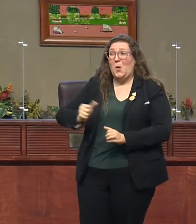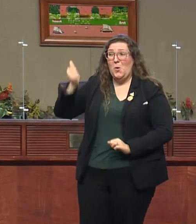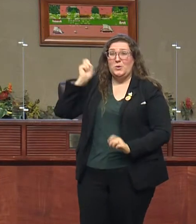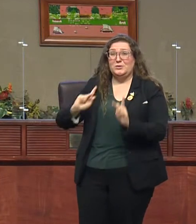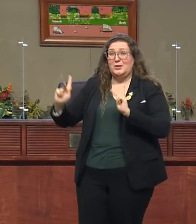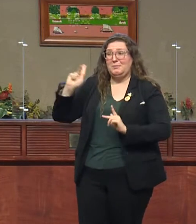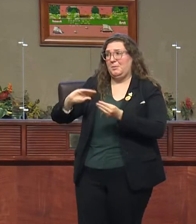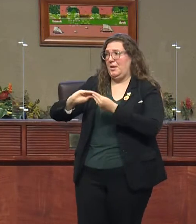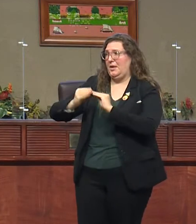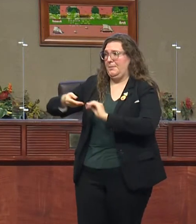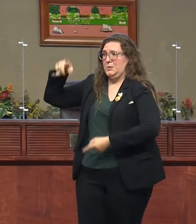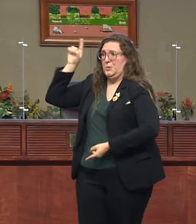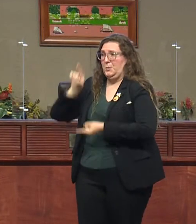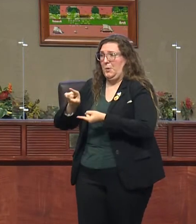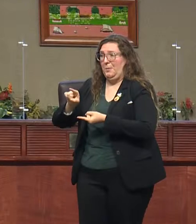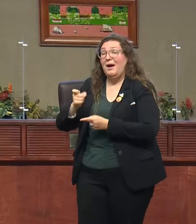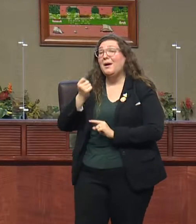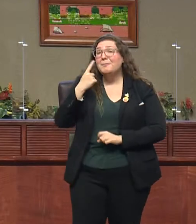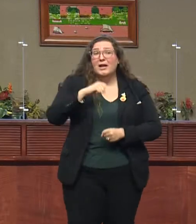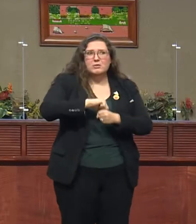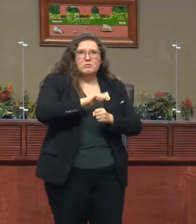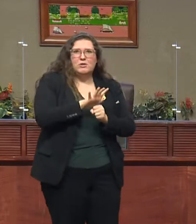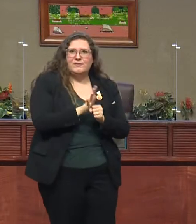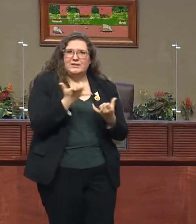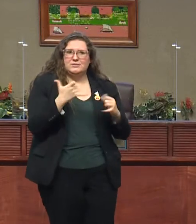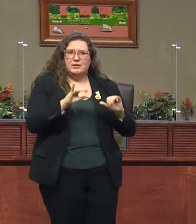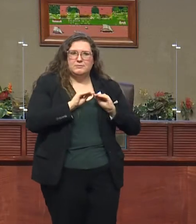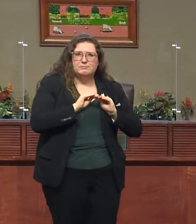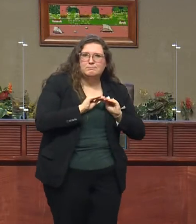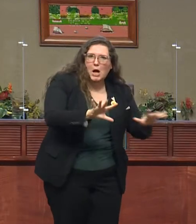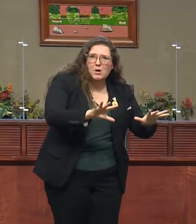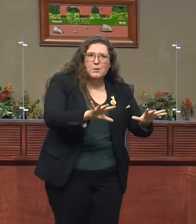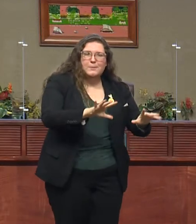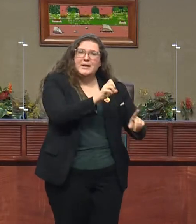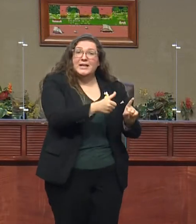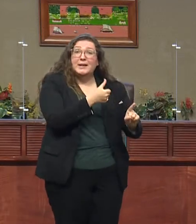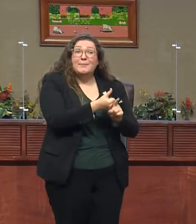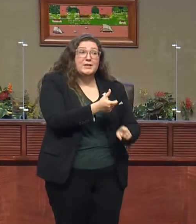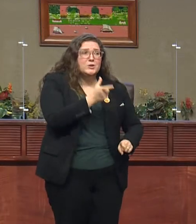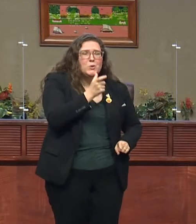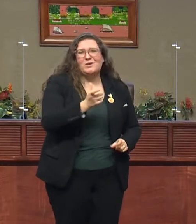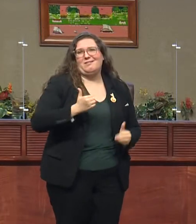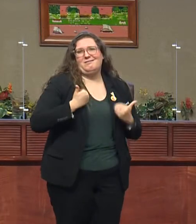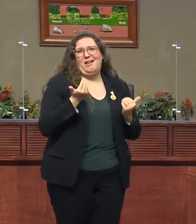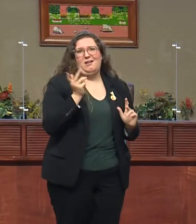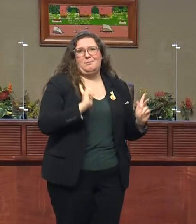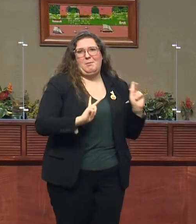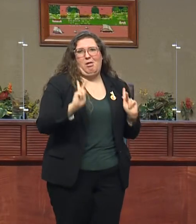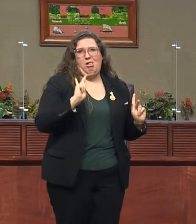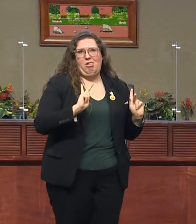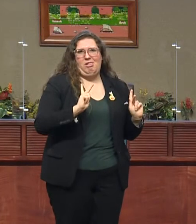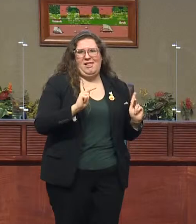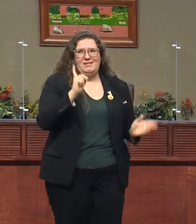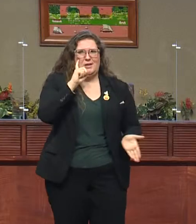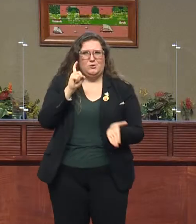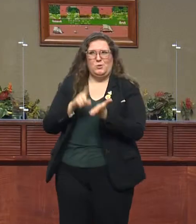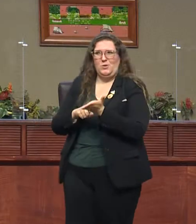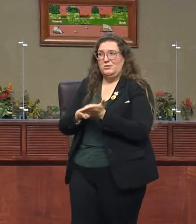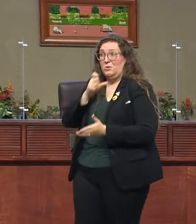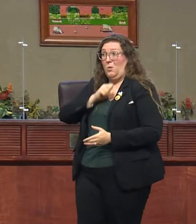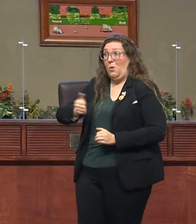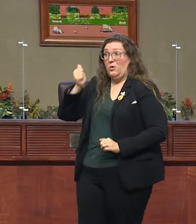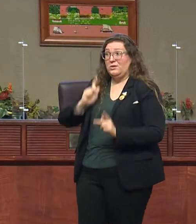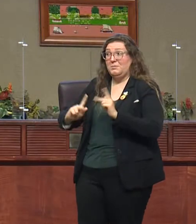active. It's more active in the segment, in the younger segment of the population. And vaccine has been very effective in